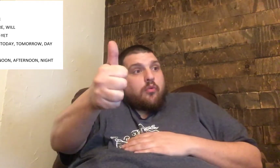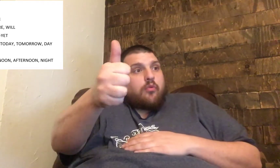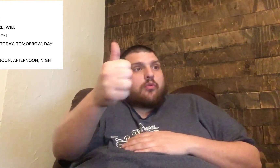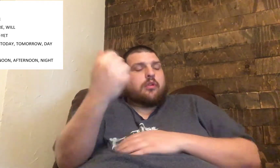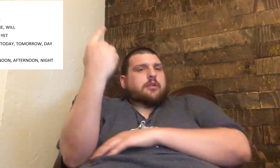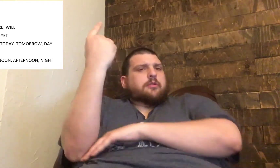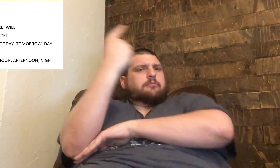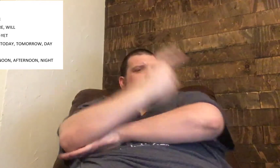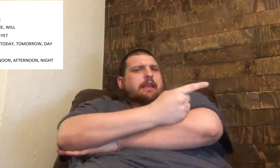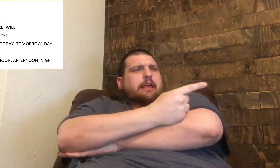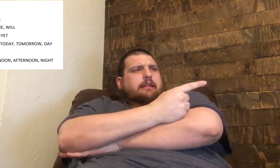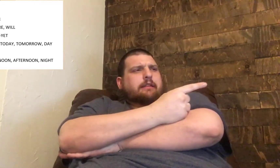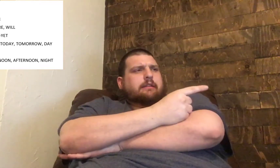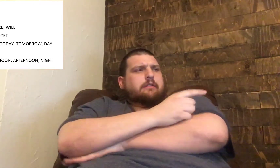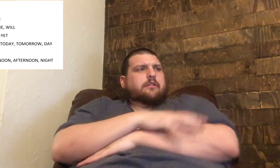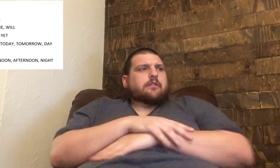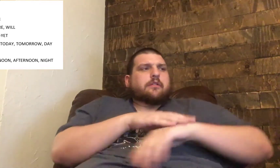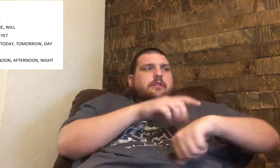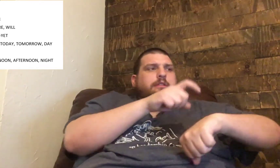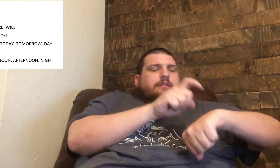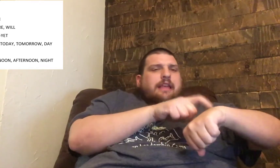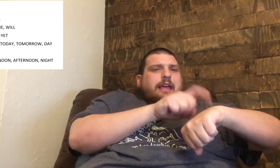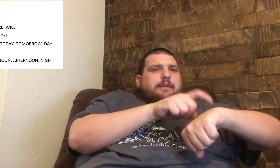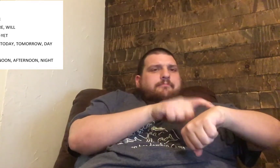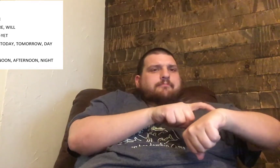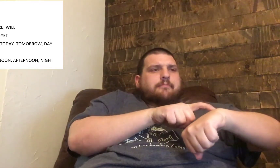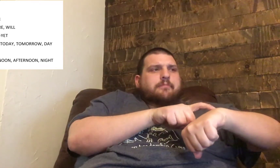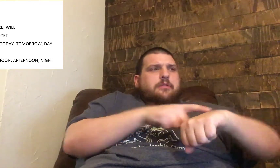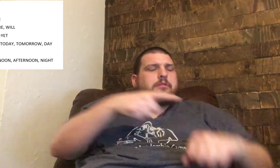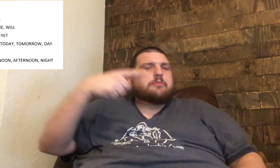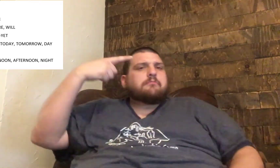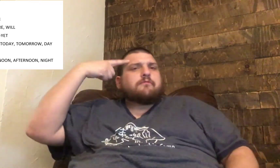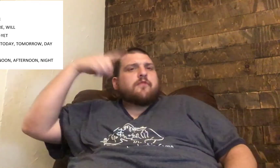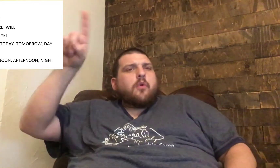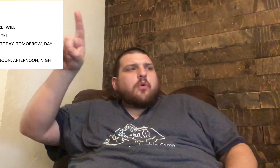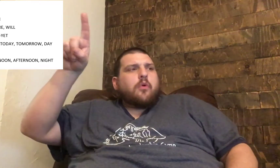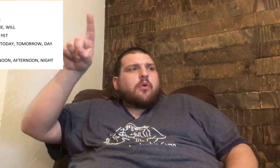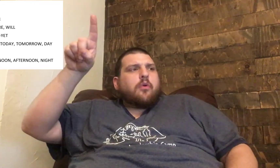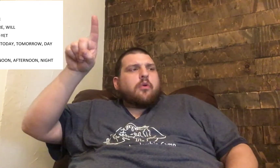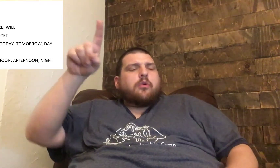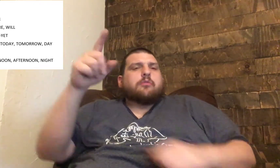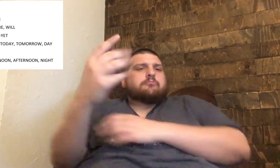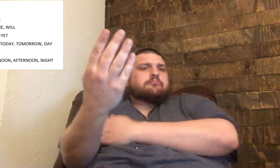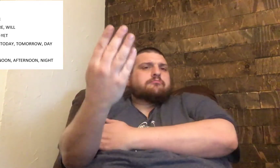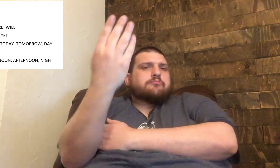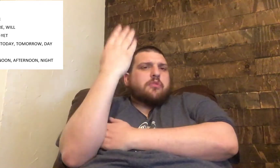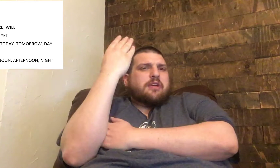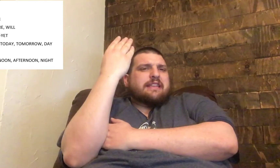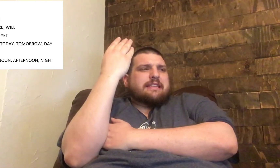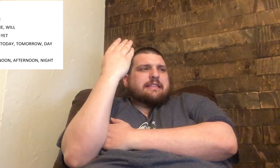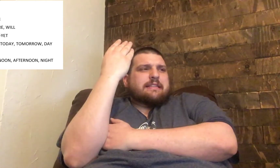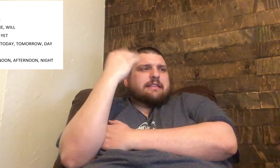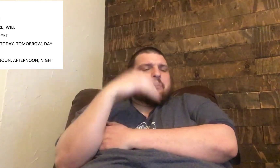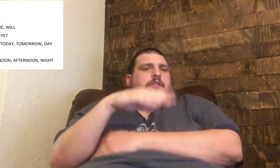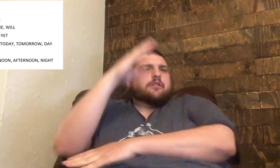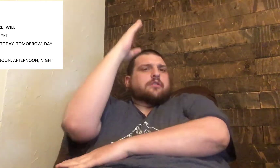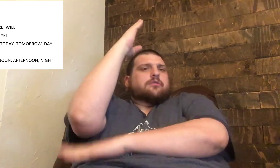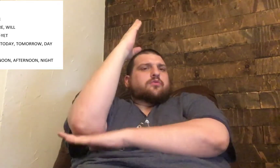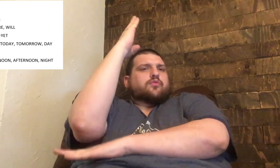tomorrow, day, time, for, morning,